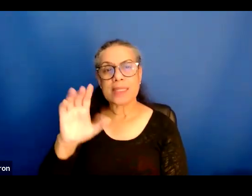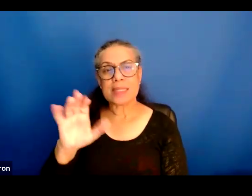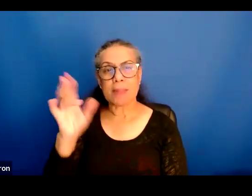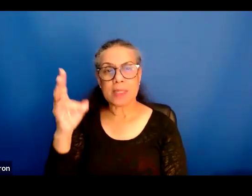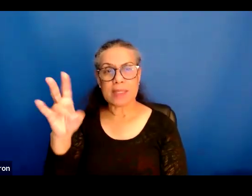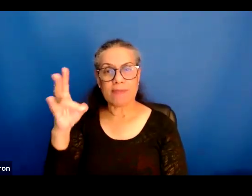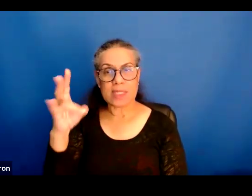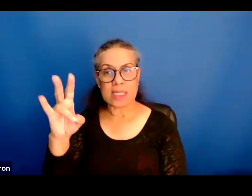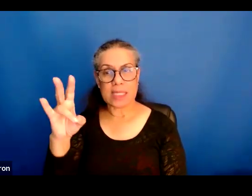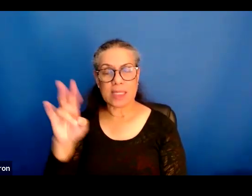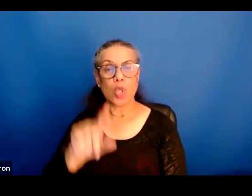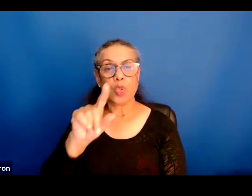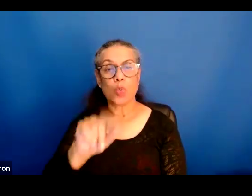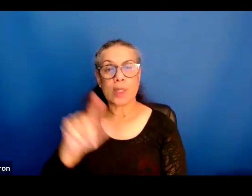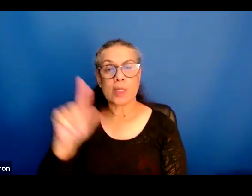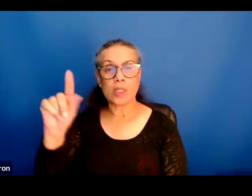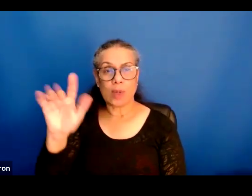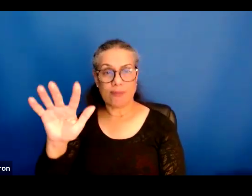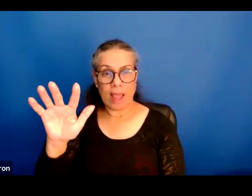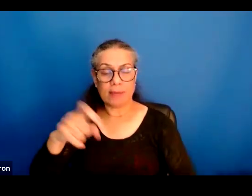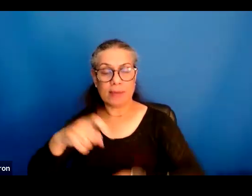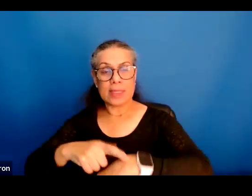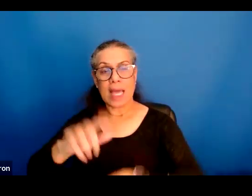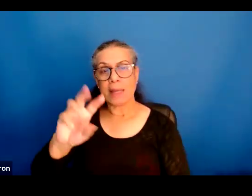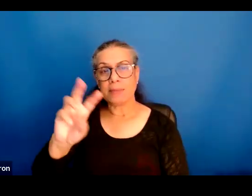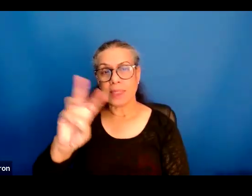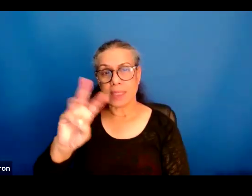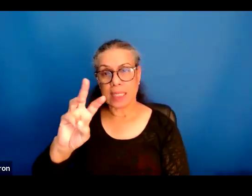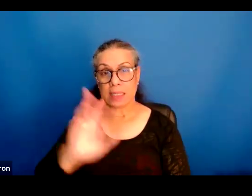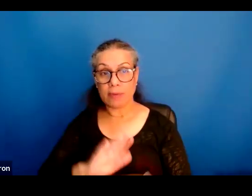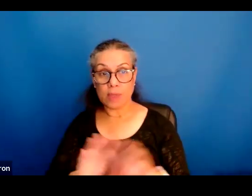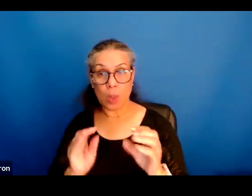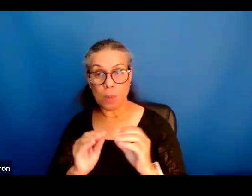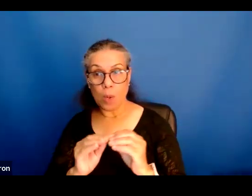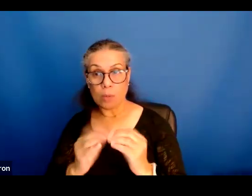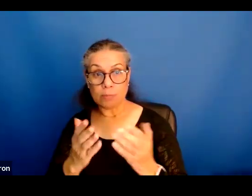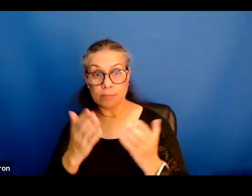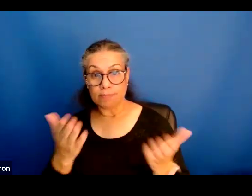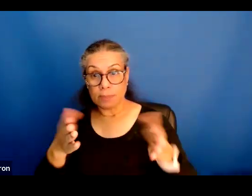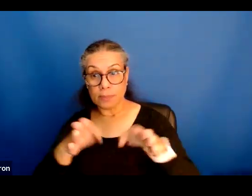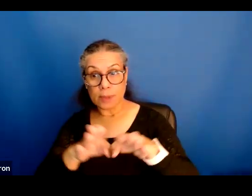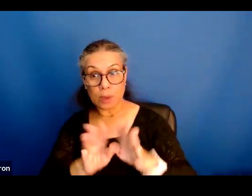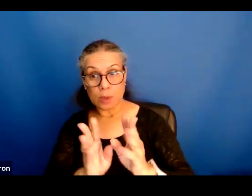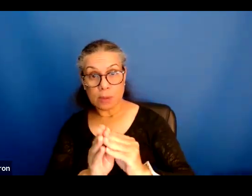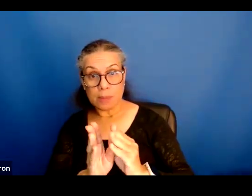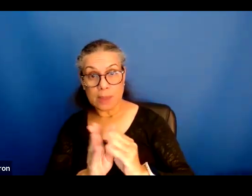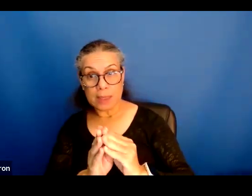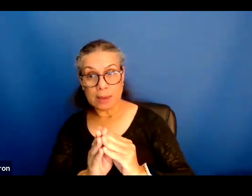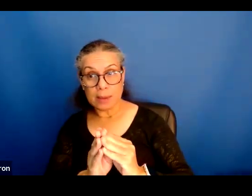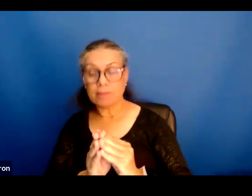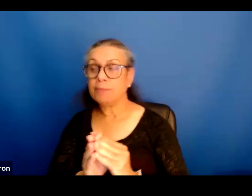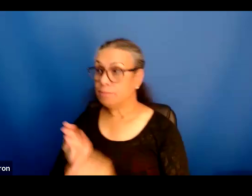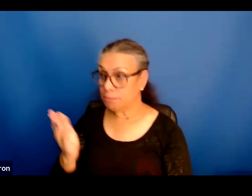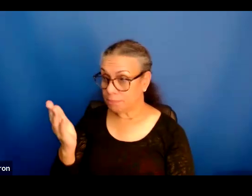17th, 2025 at 6 p.m. If there's nothing further, I'll entertain a motion to adjourn the meeting. So